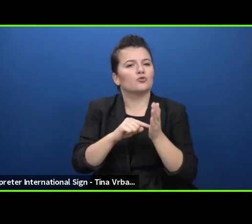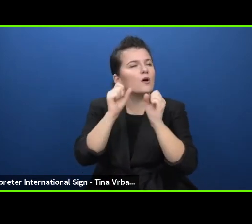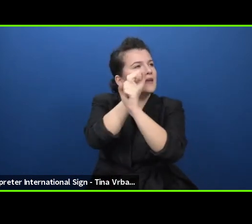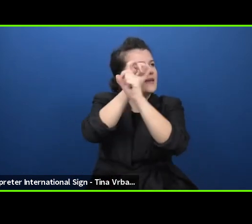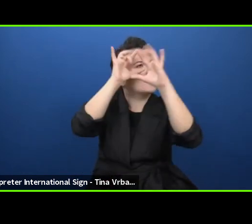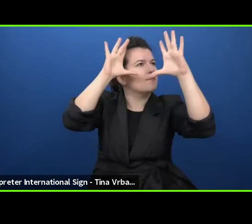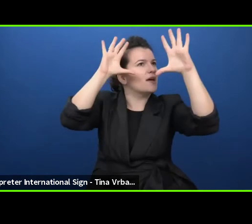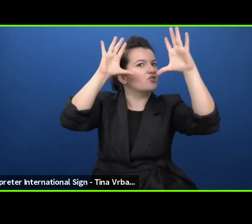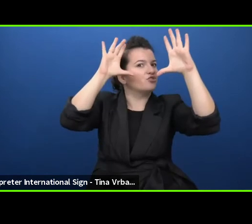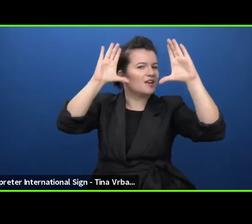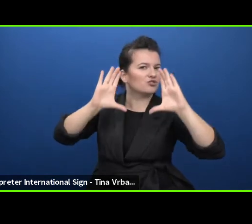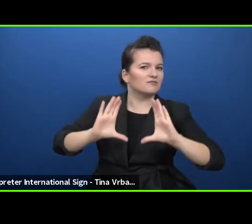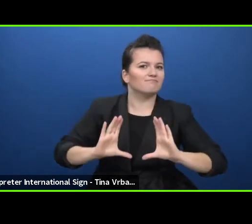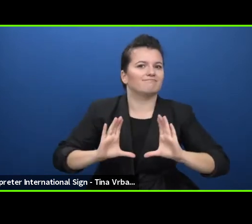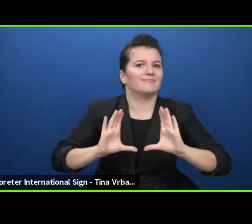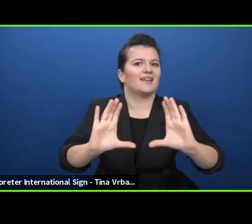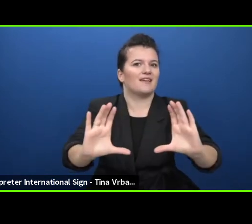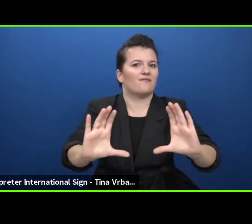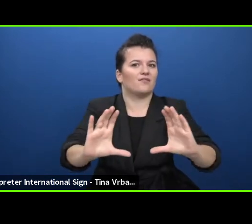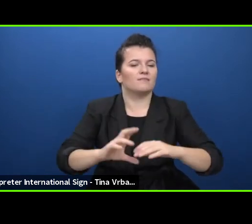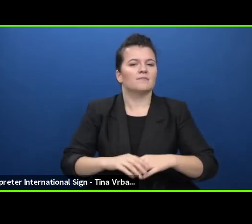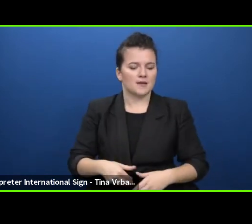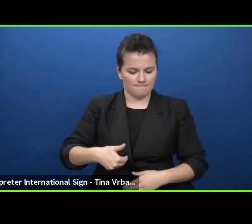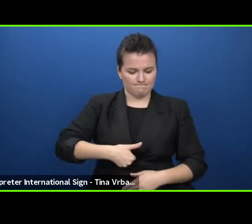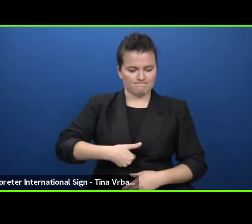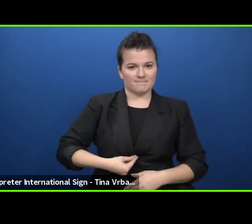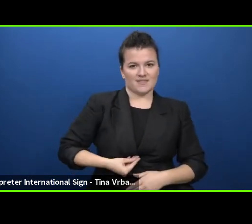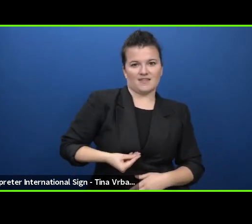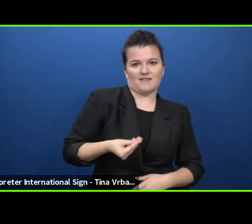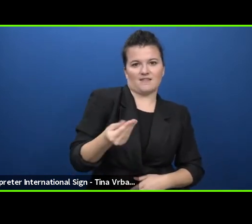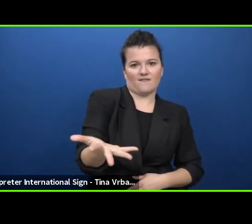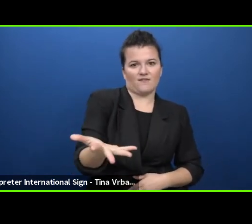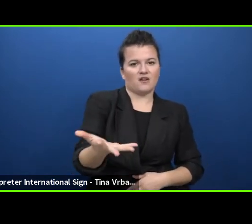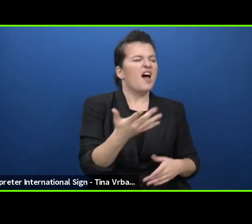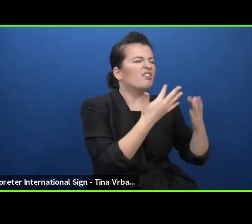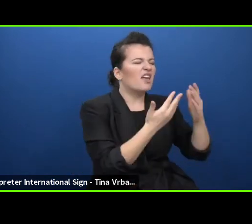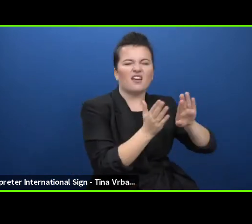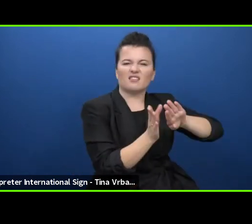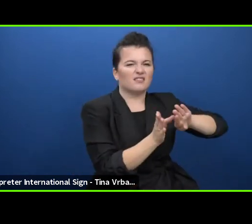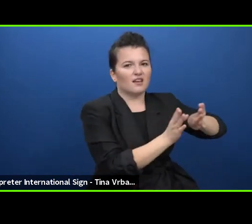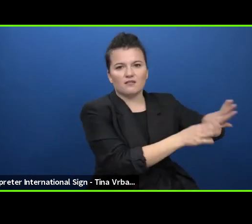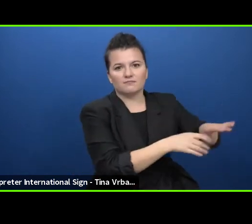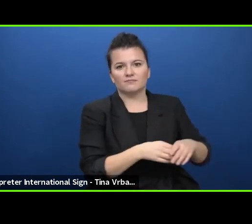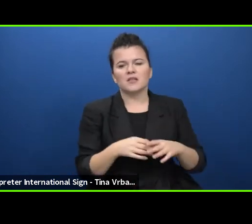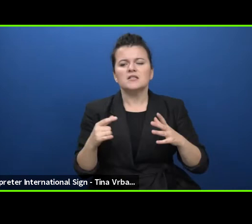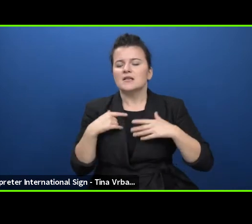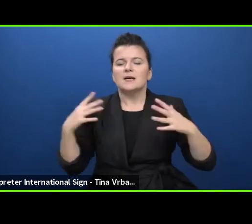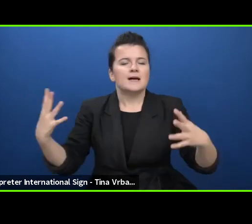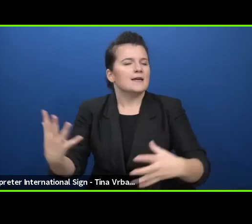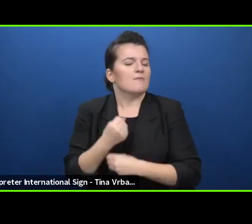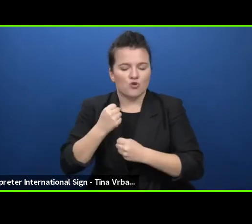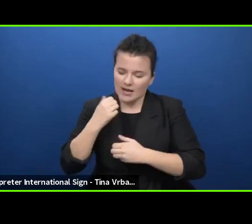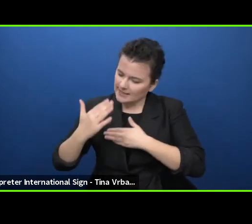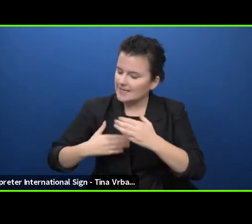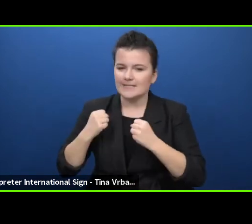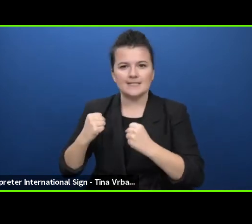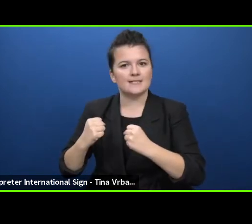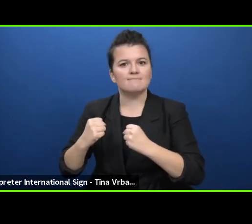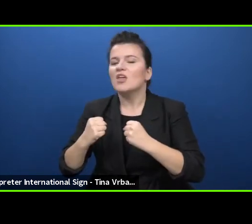gut feeling, not big data. An embrace, not an expedition. An because